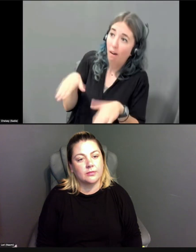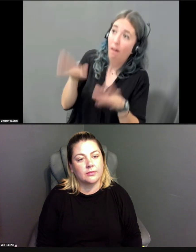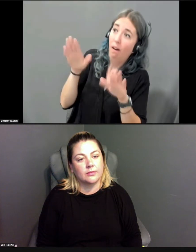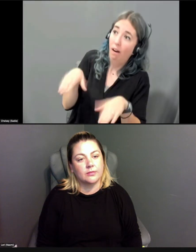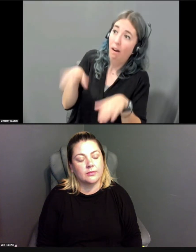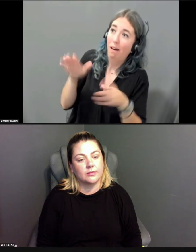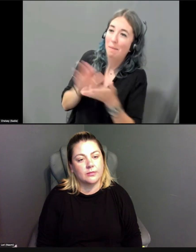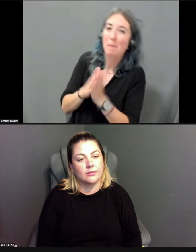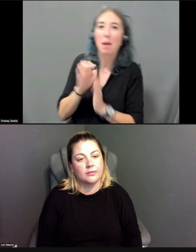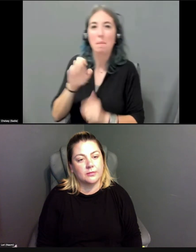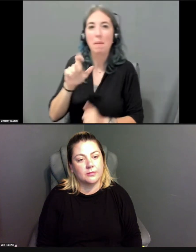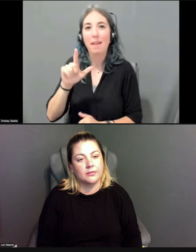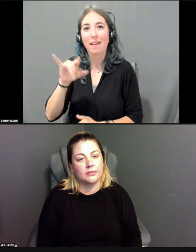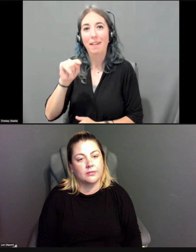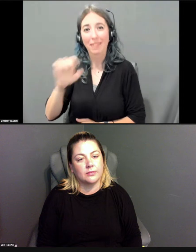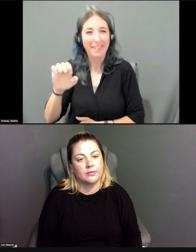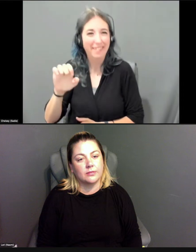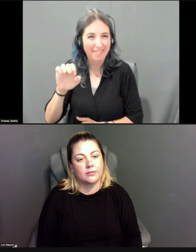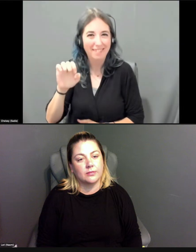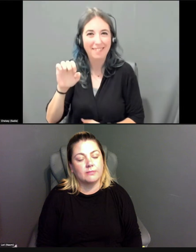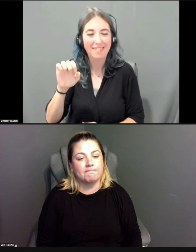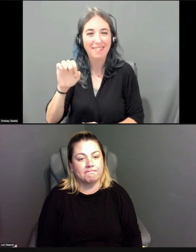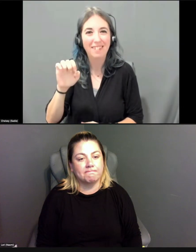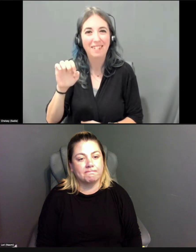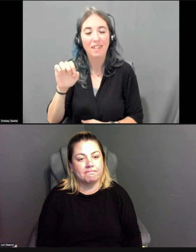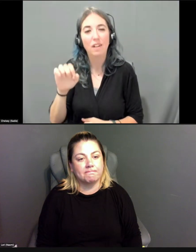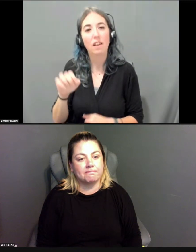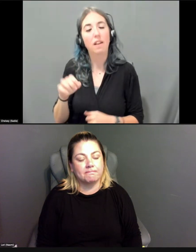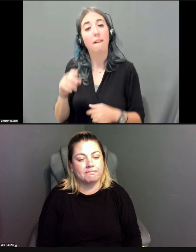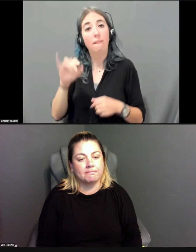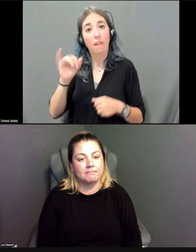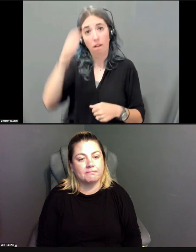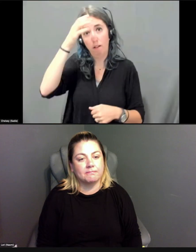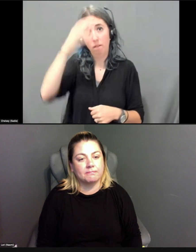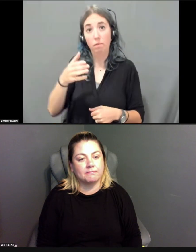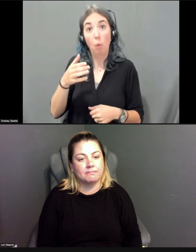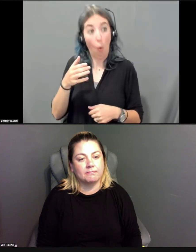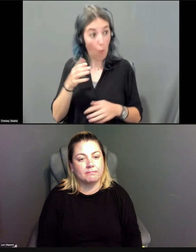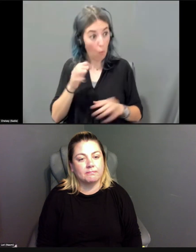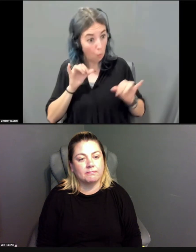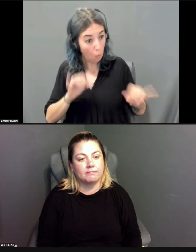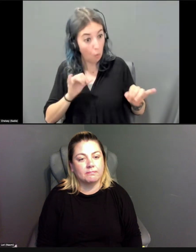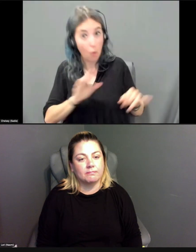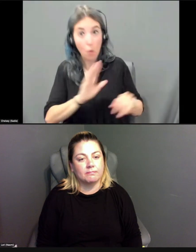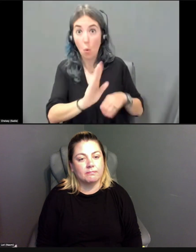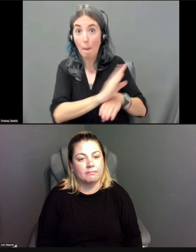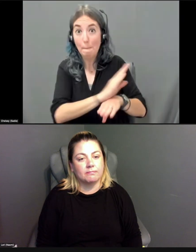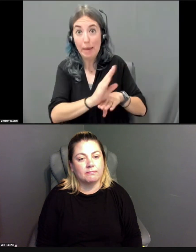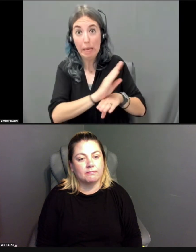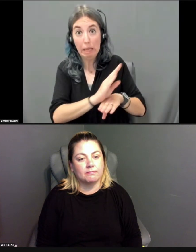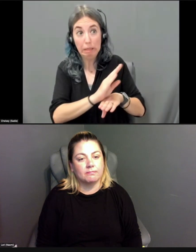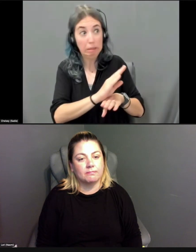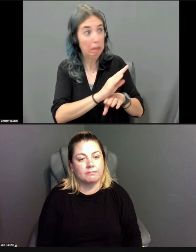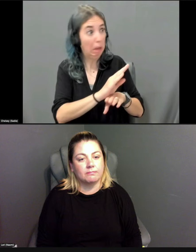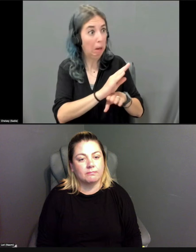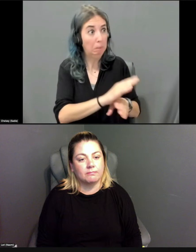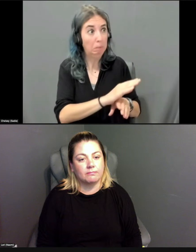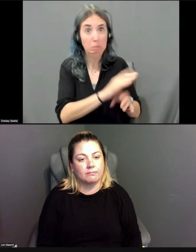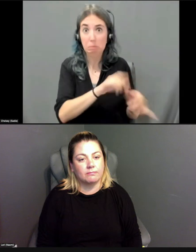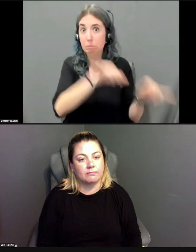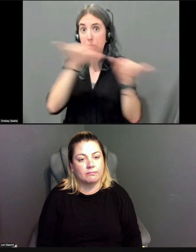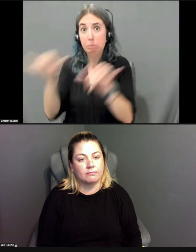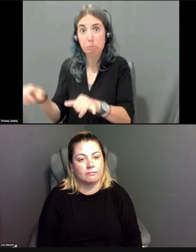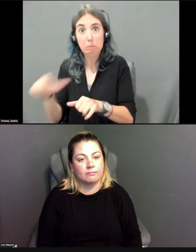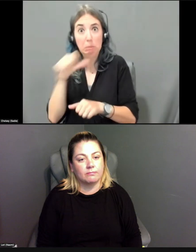this idea of if you don't run your business in a certain way, then you are